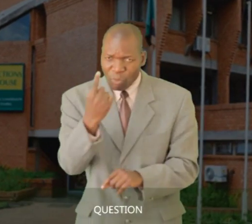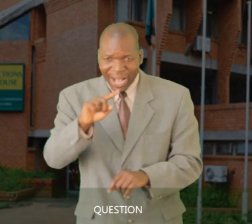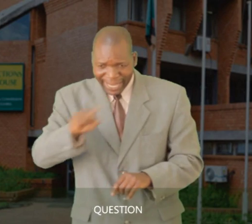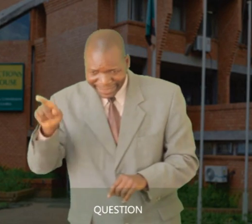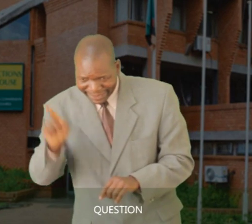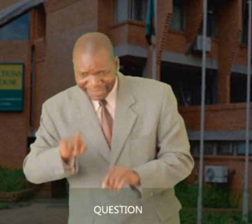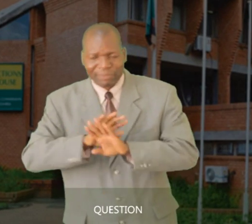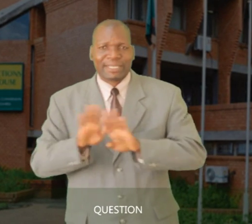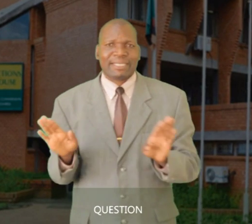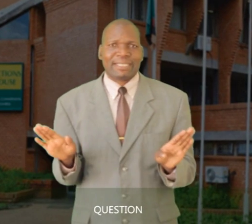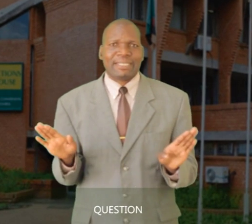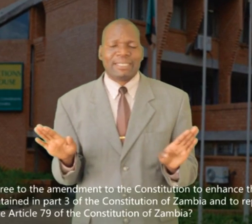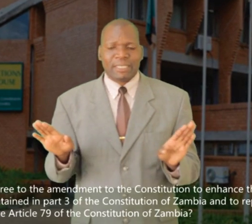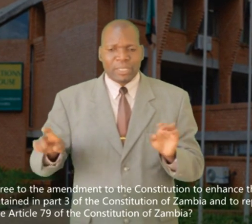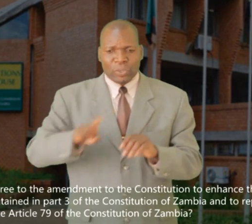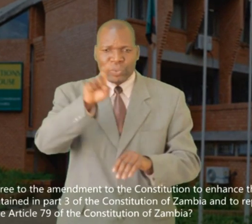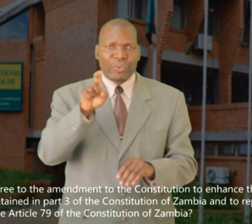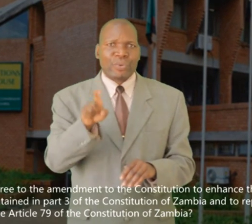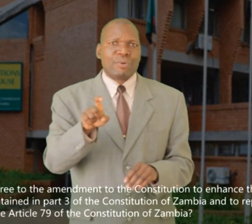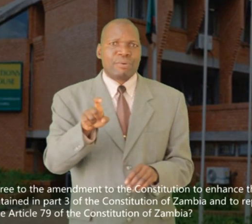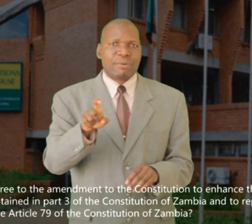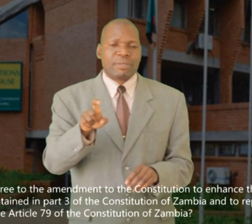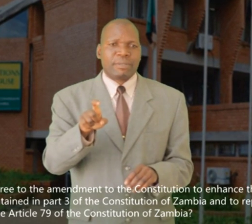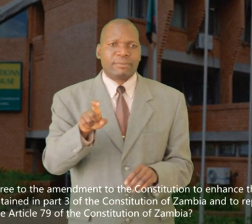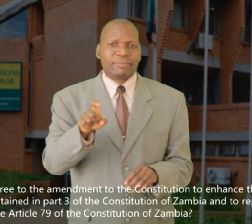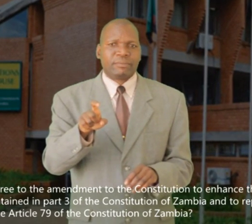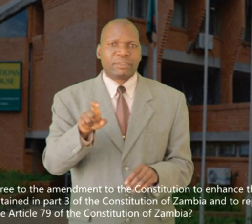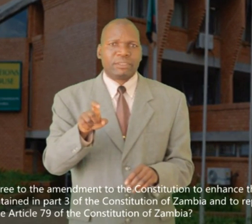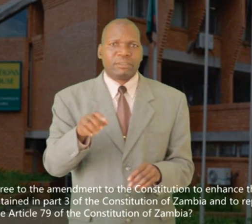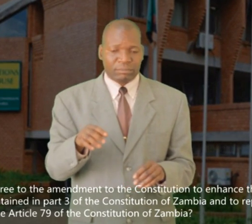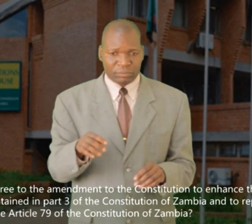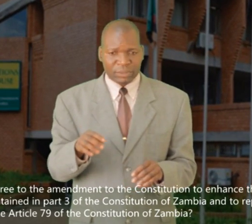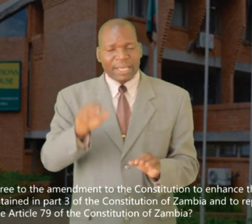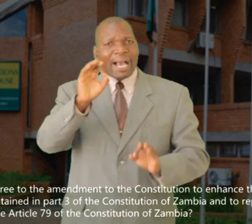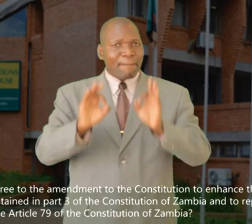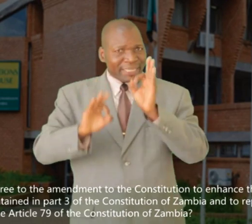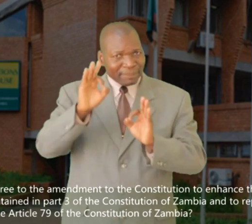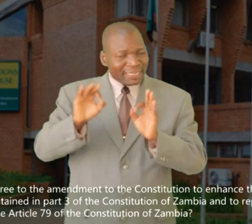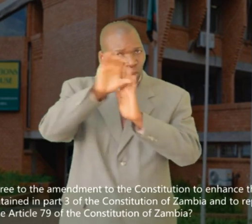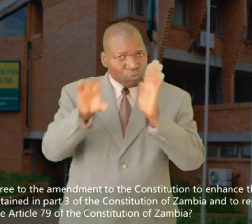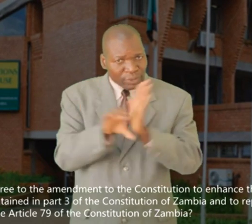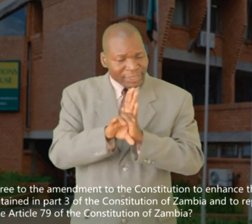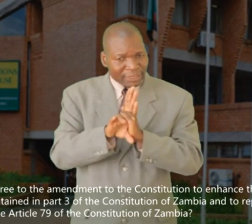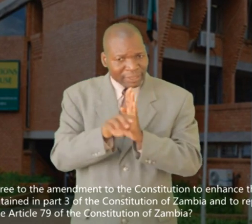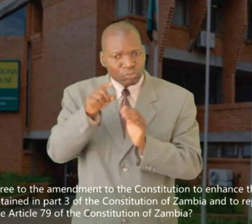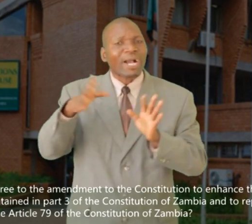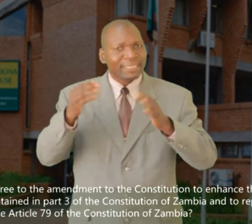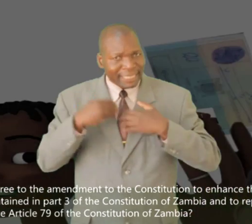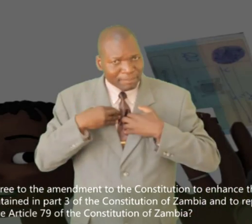Question. Do you agree to the amendment to the Constitution to enhance the Bill of